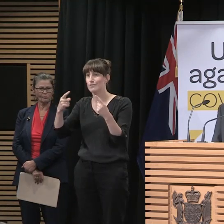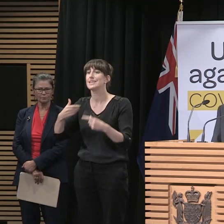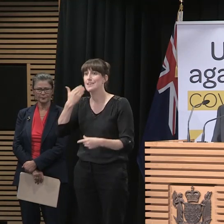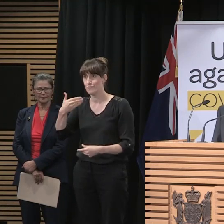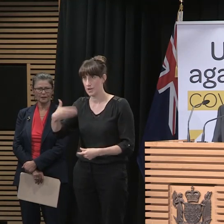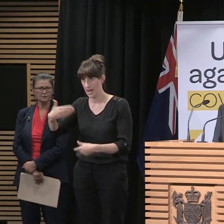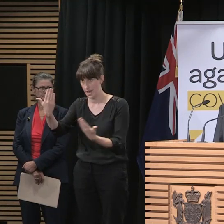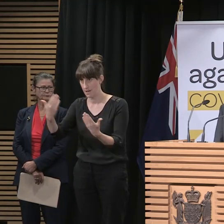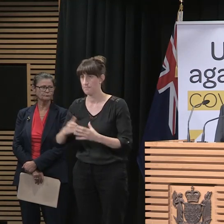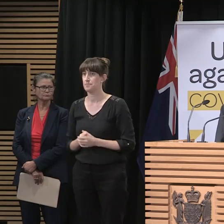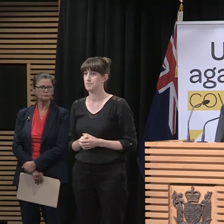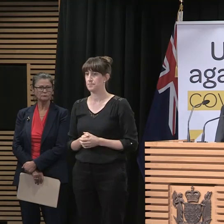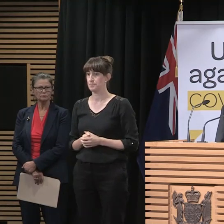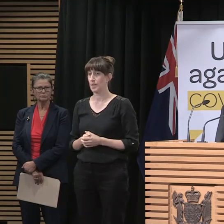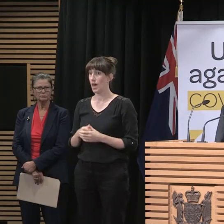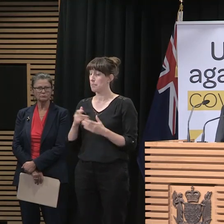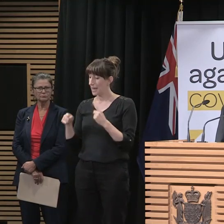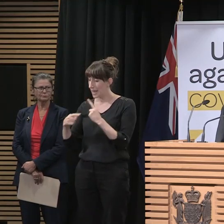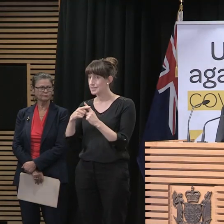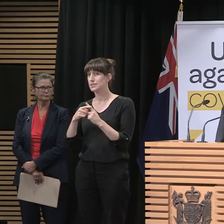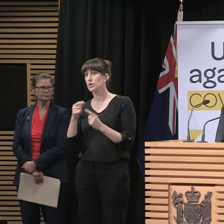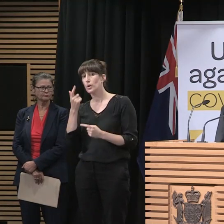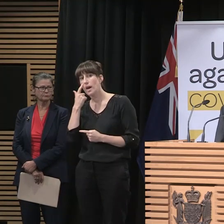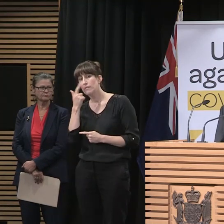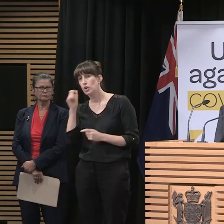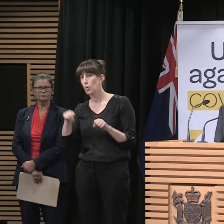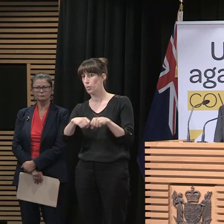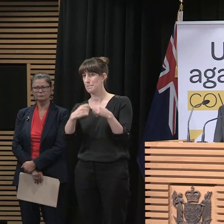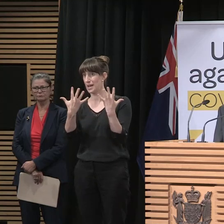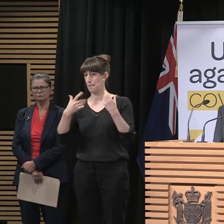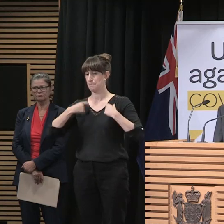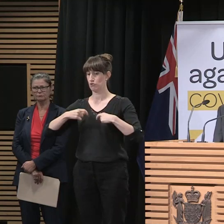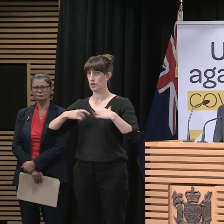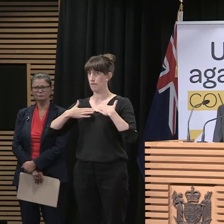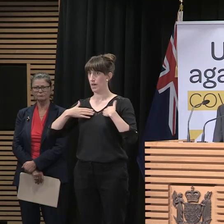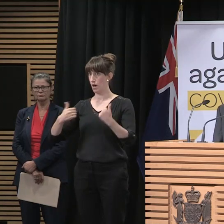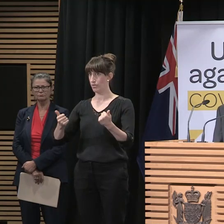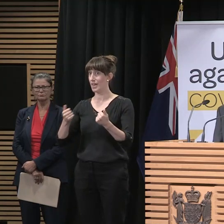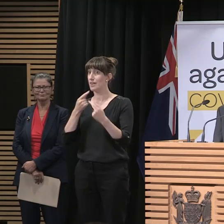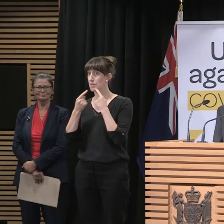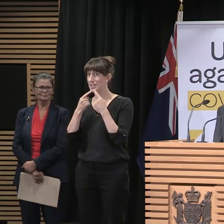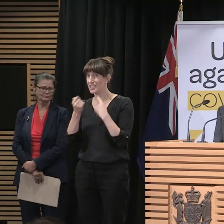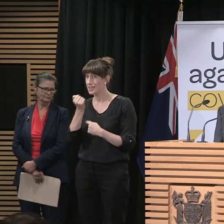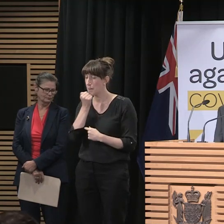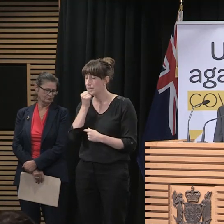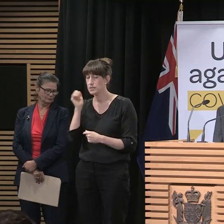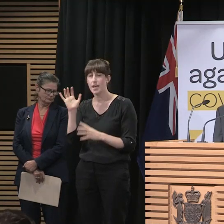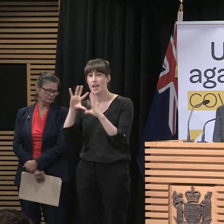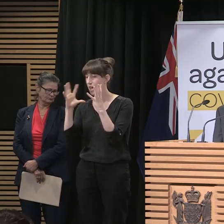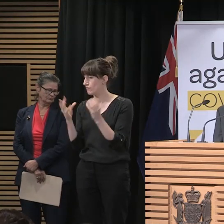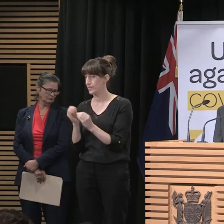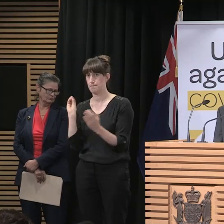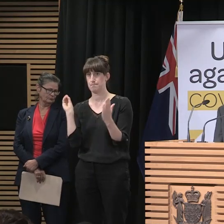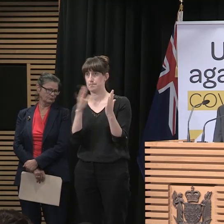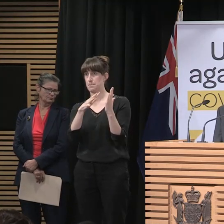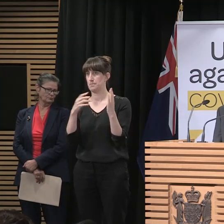cases, will be provided via our website, that is the Ministry of Health website, shortly, and updated as new details emerge.